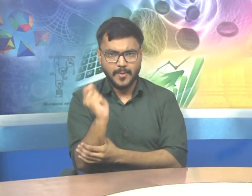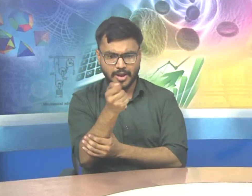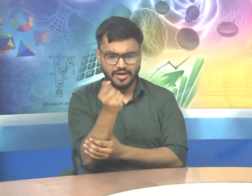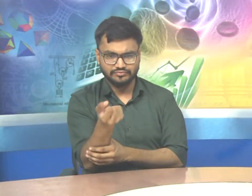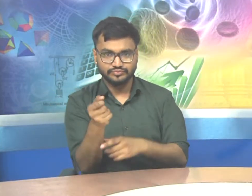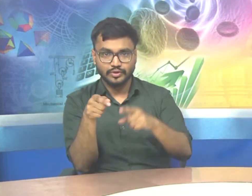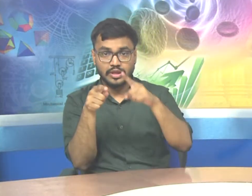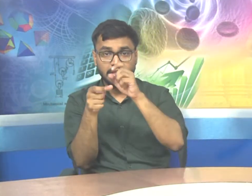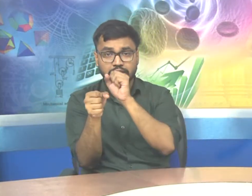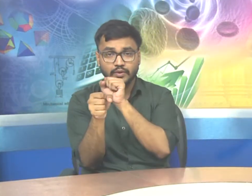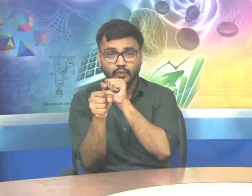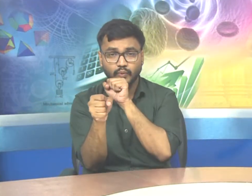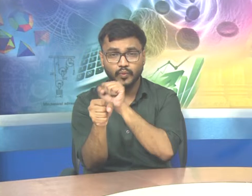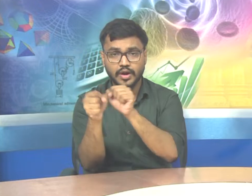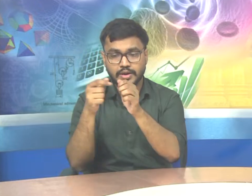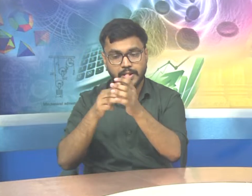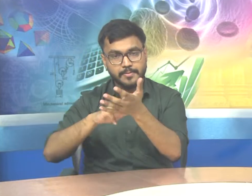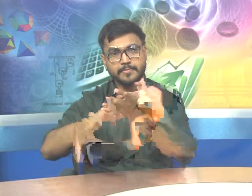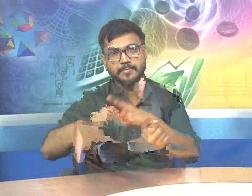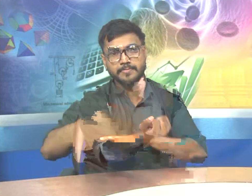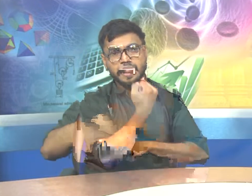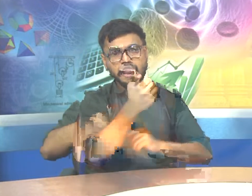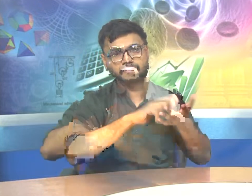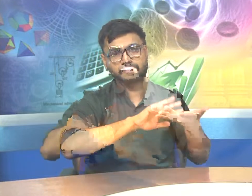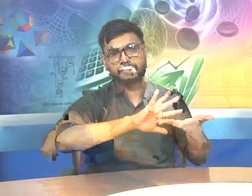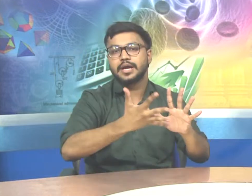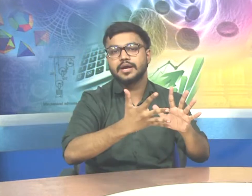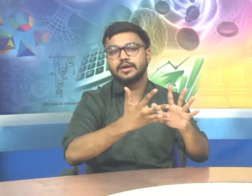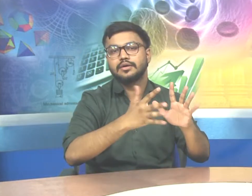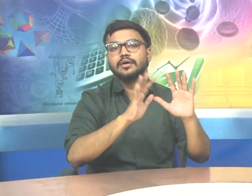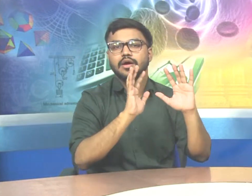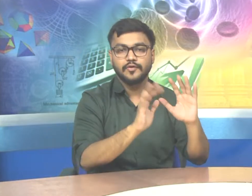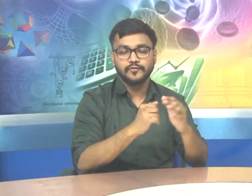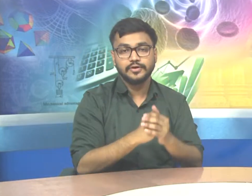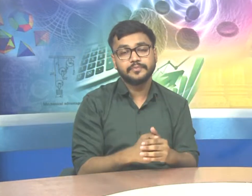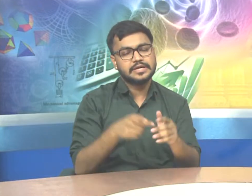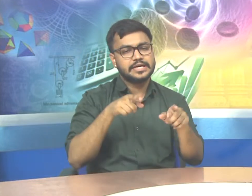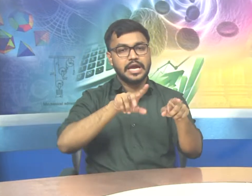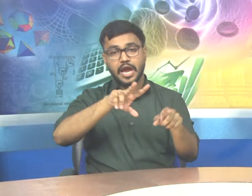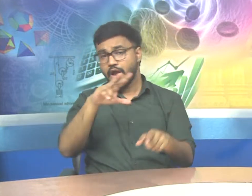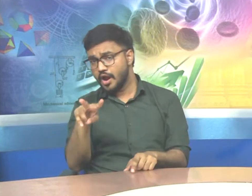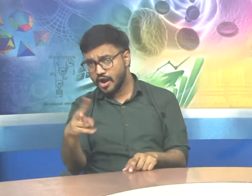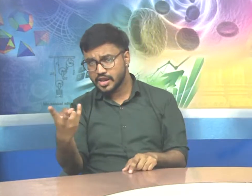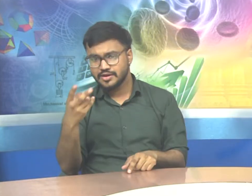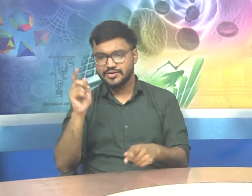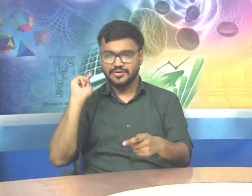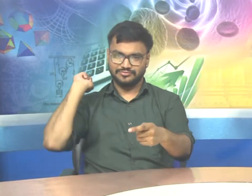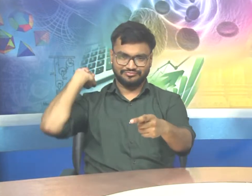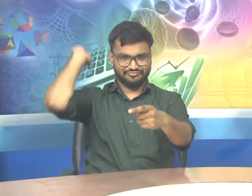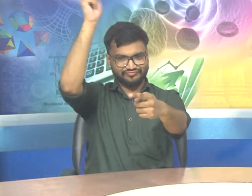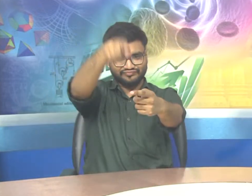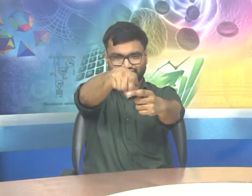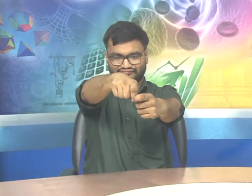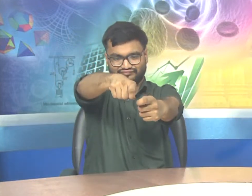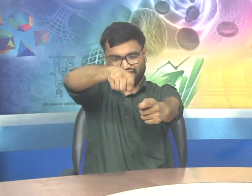For example, it comes in potential energy, which is